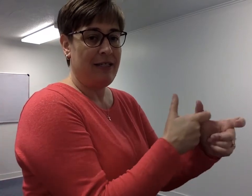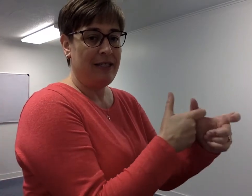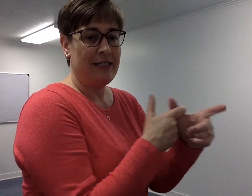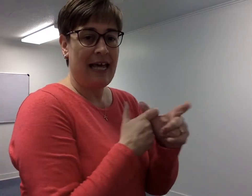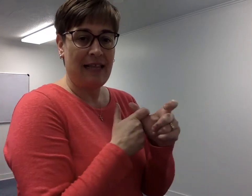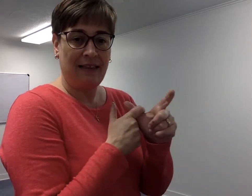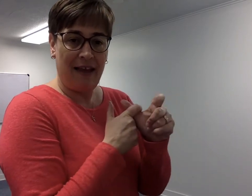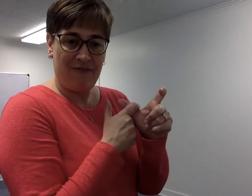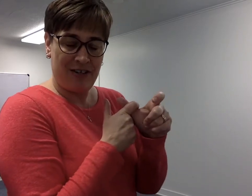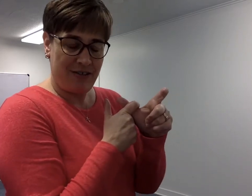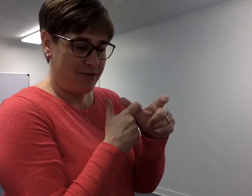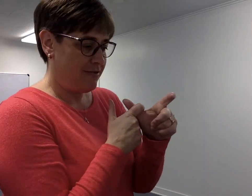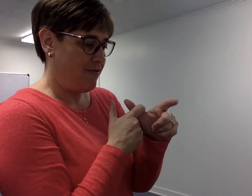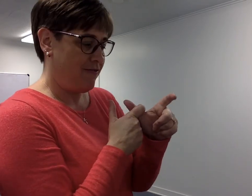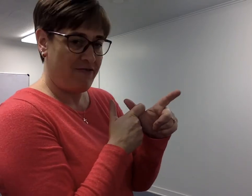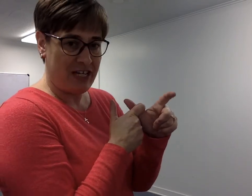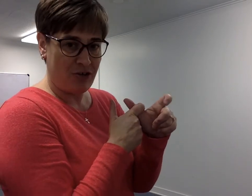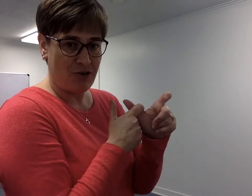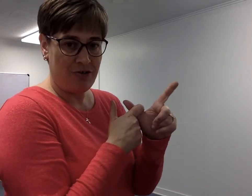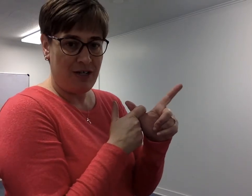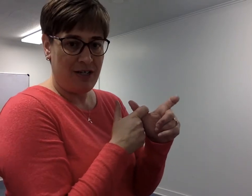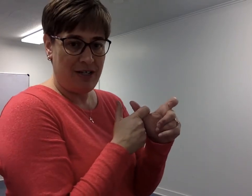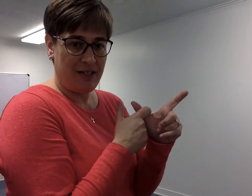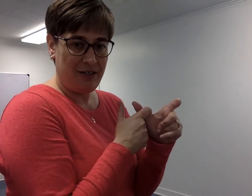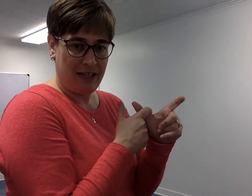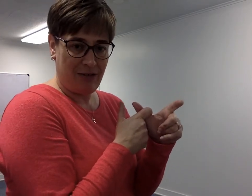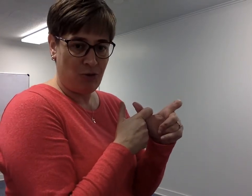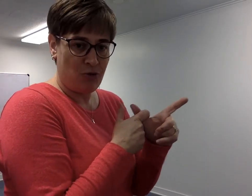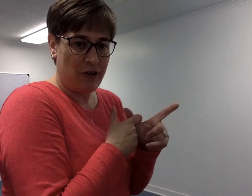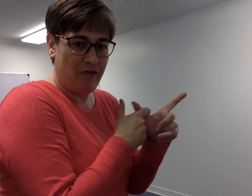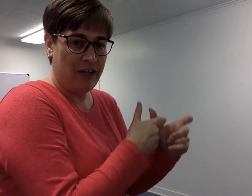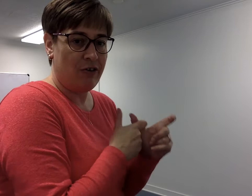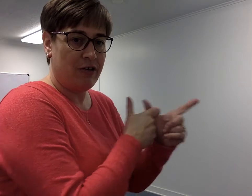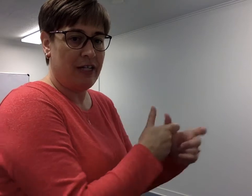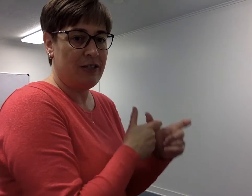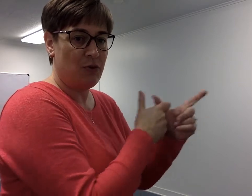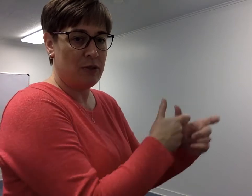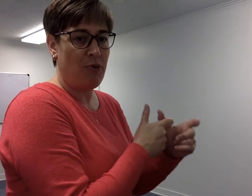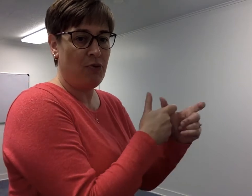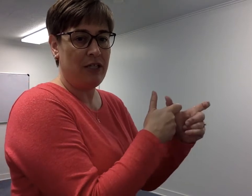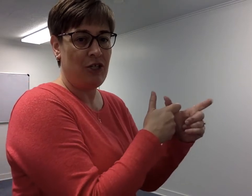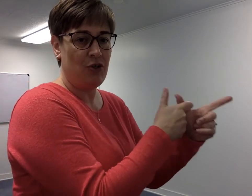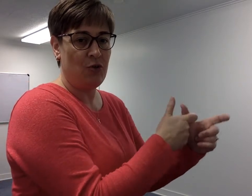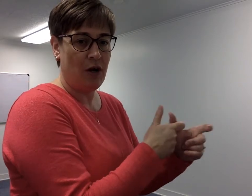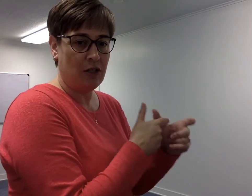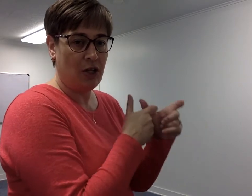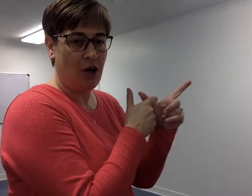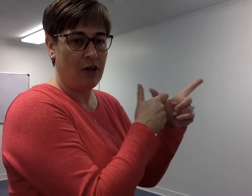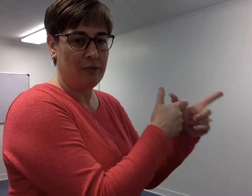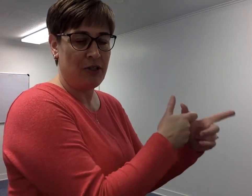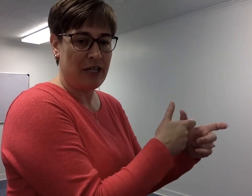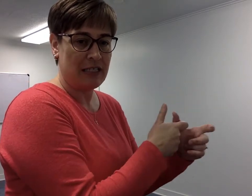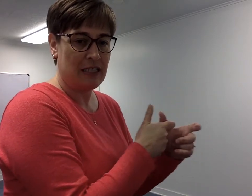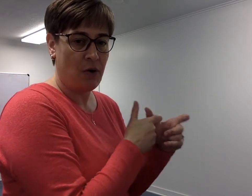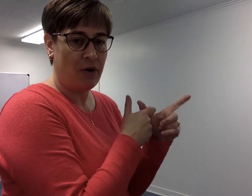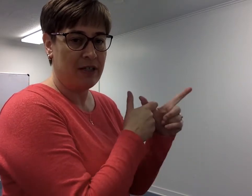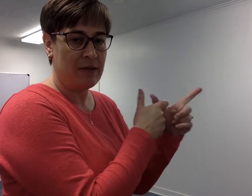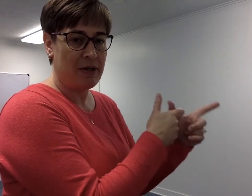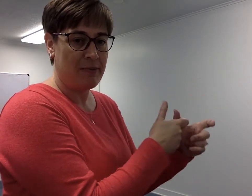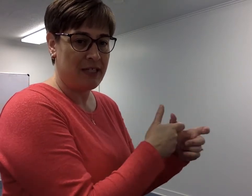is that left finger, like a little trigger finger, is what's pulling you along. Let me do that slower because sometimes it